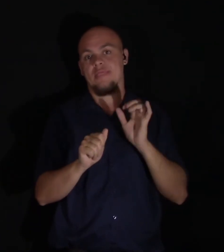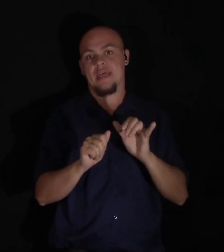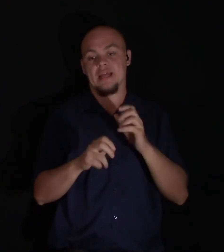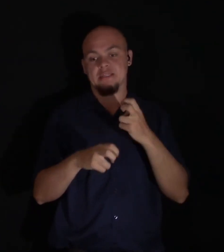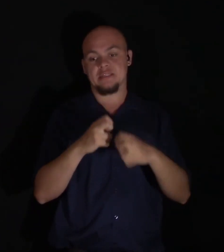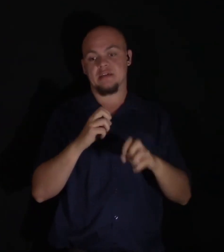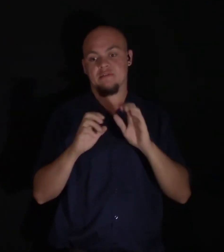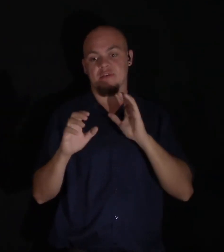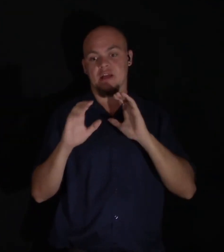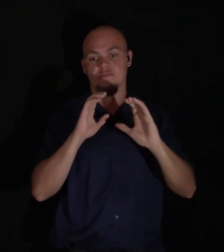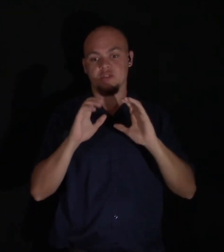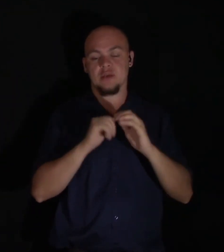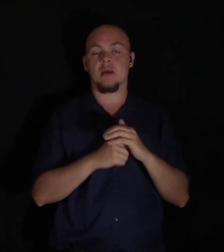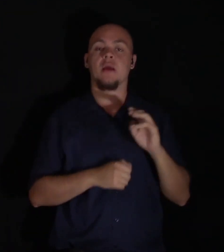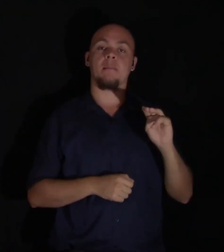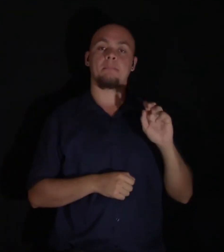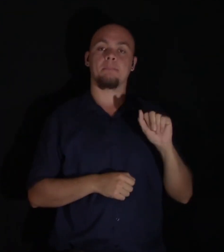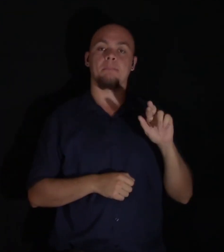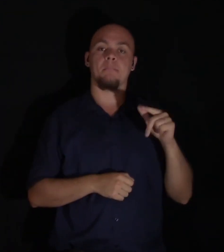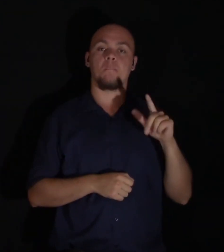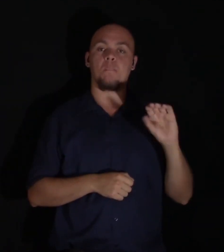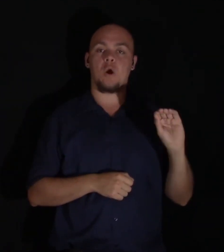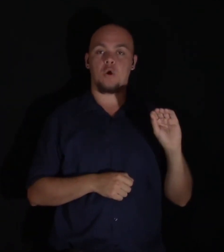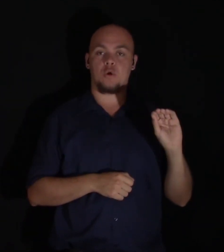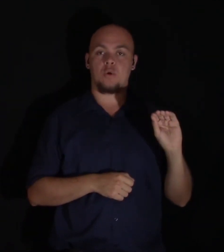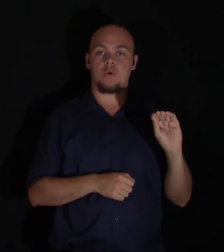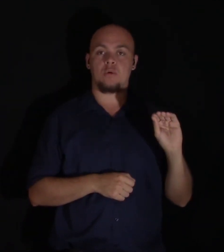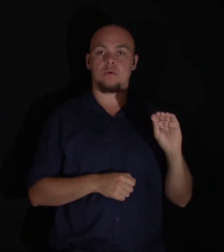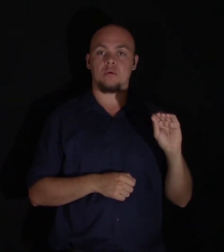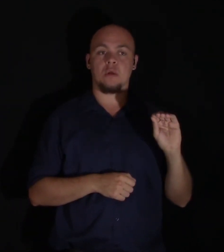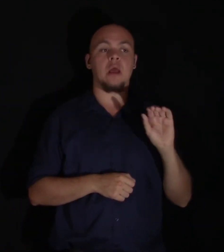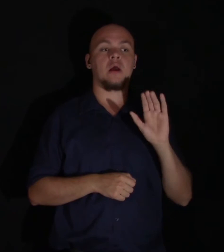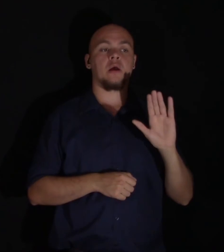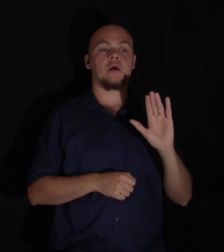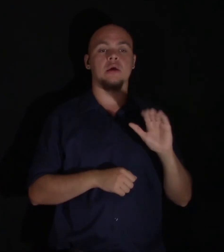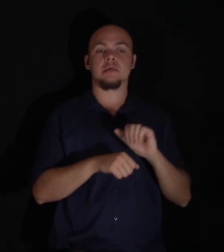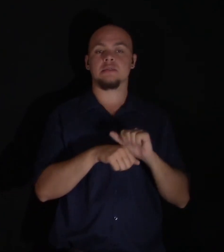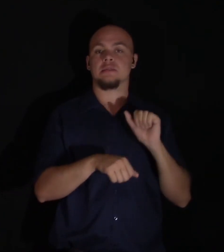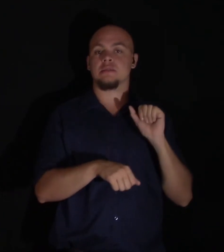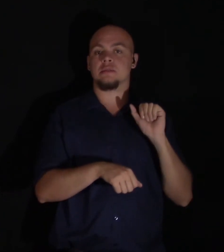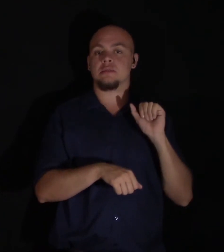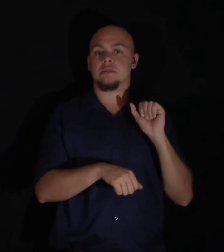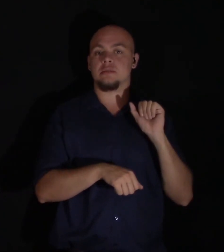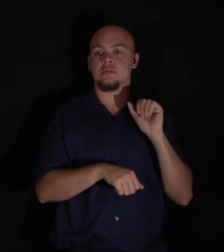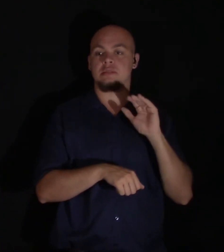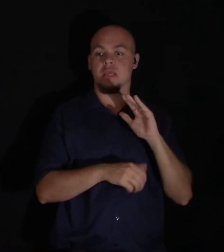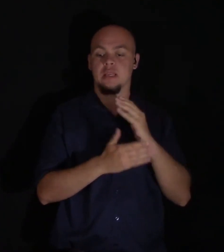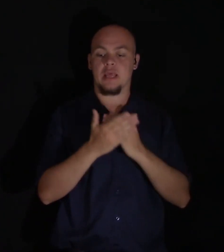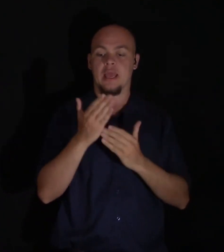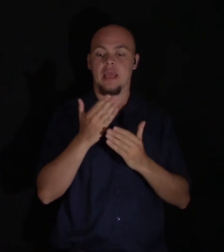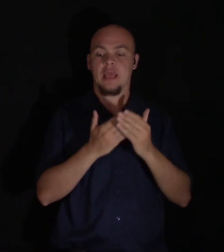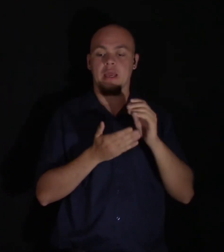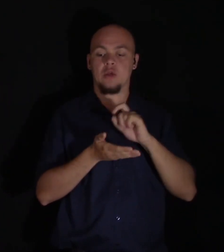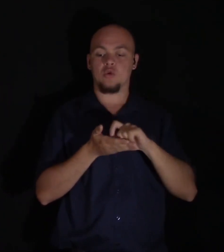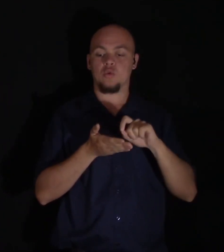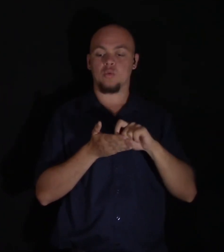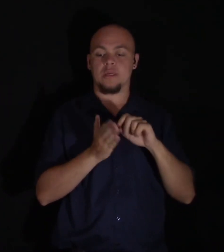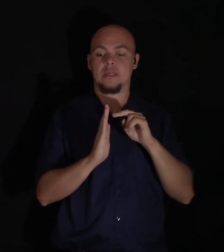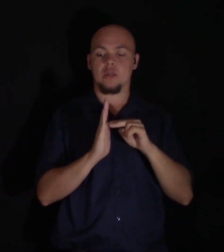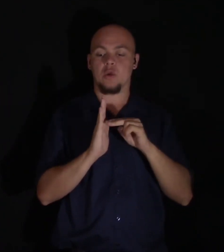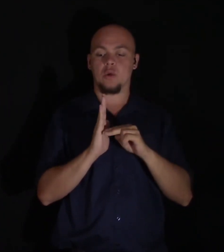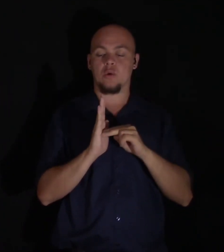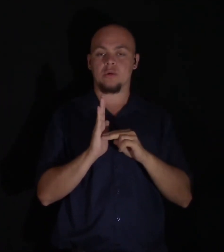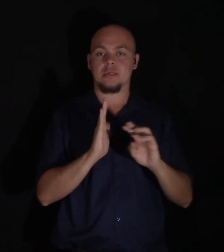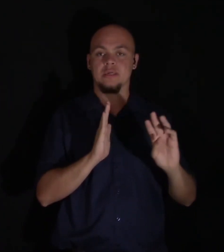Margot took a more courageous route, and she sent a handwritten note that was